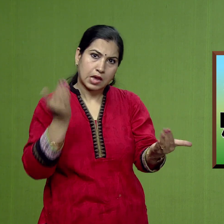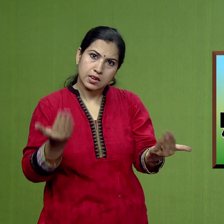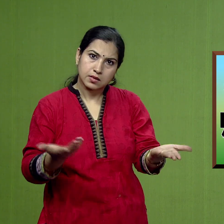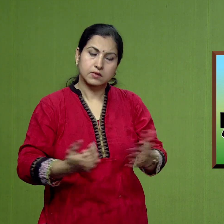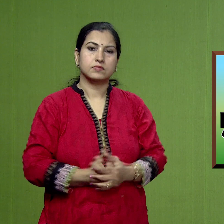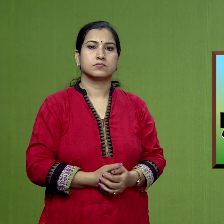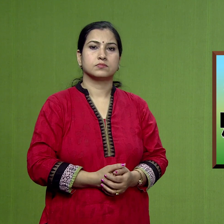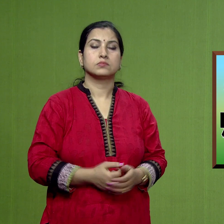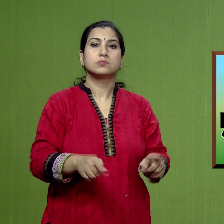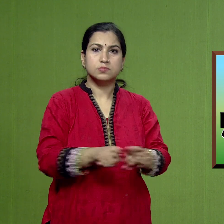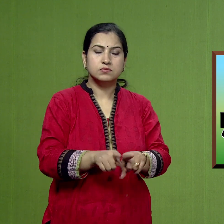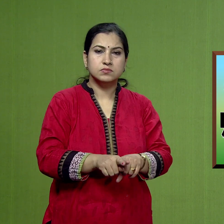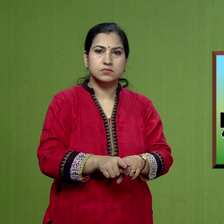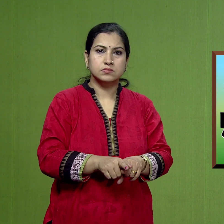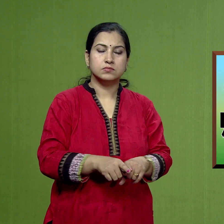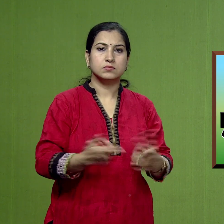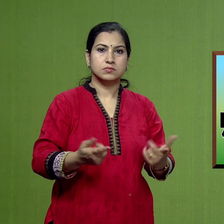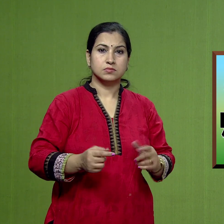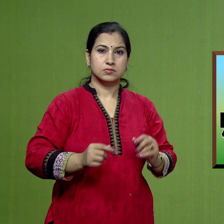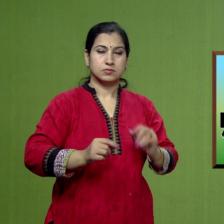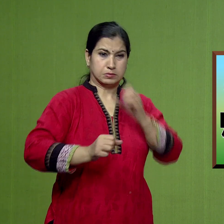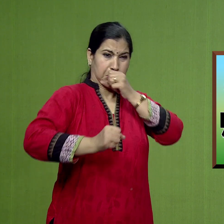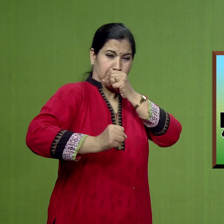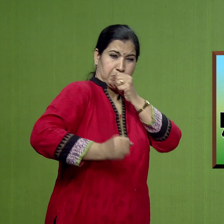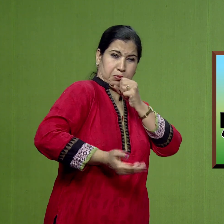We can avoid the use of loudspeaker.